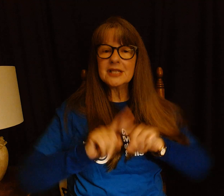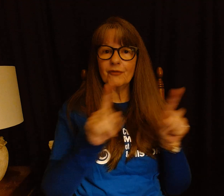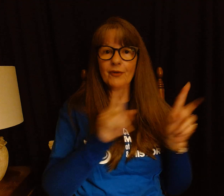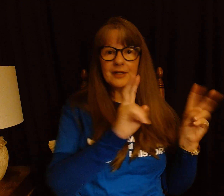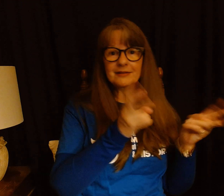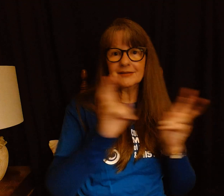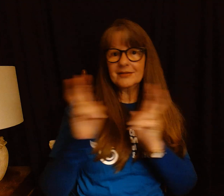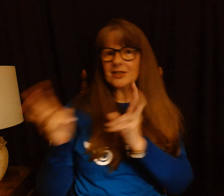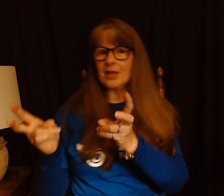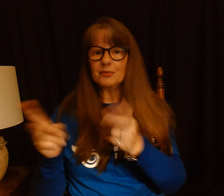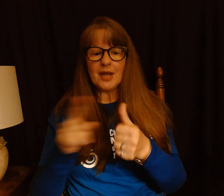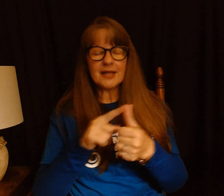different subjects.